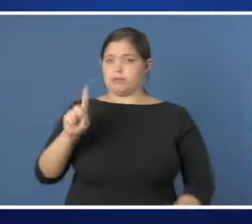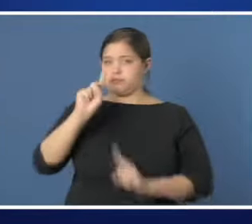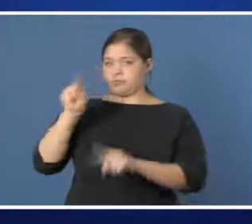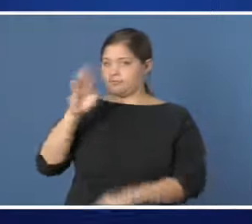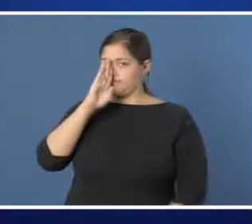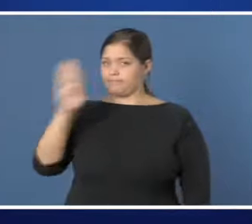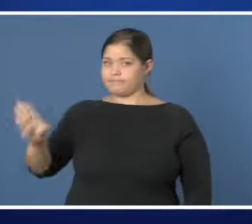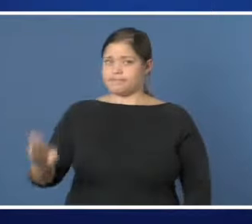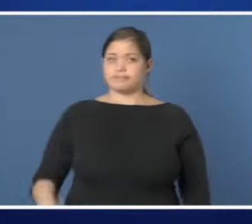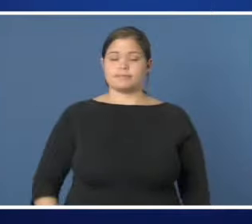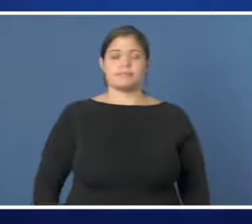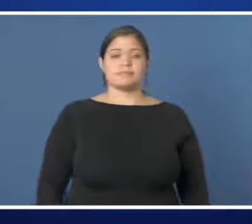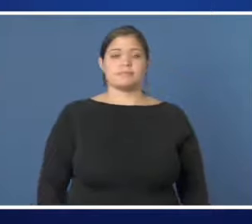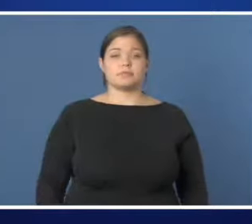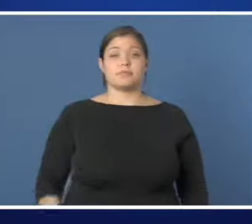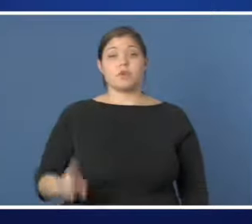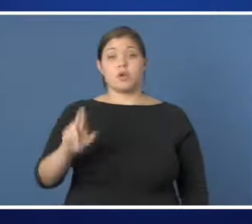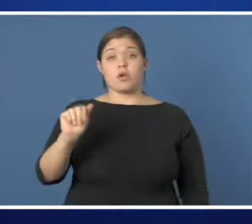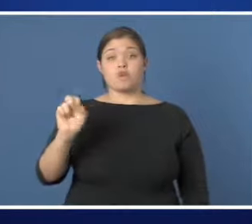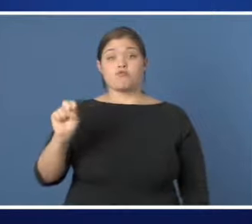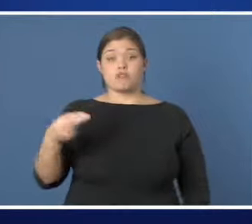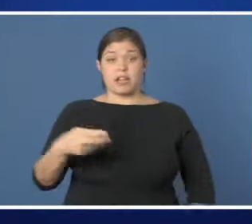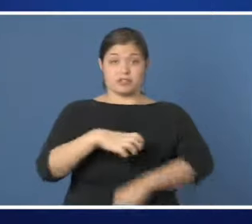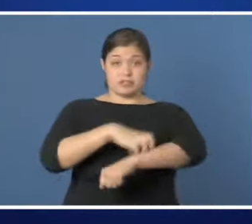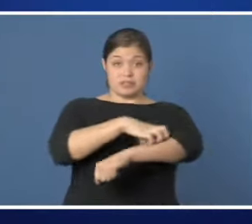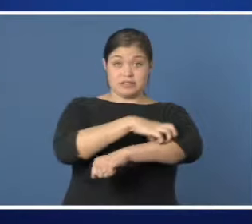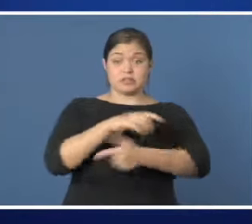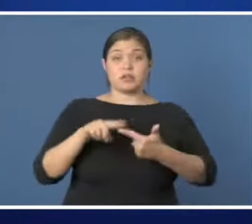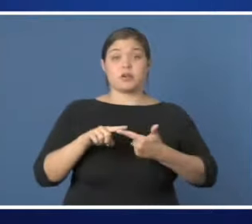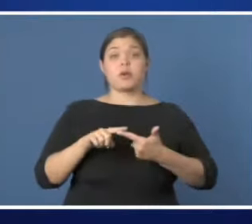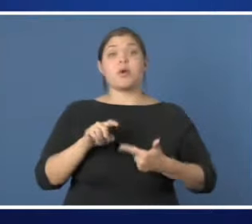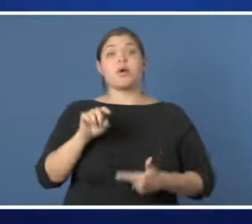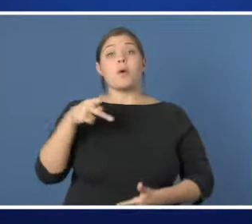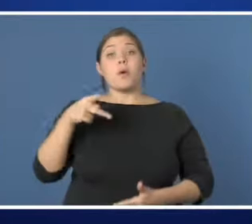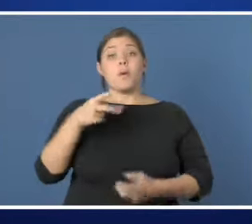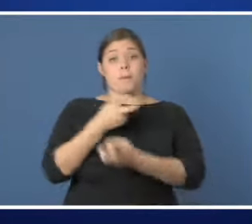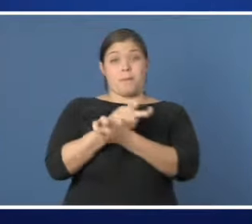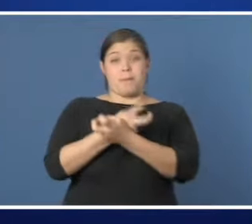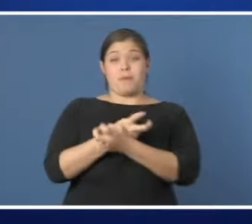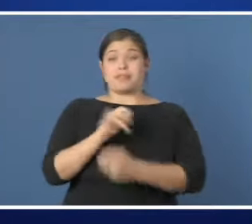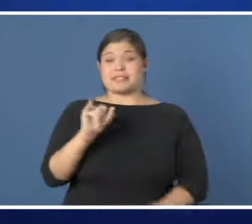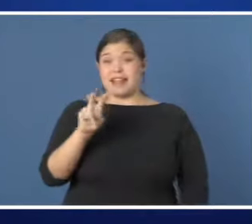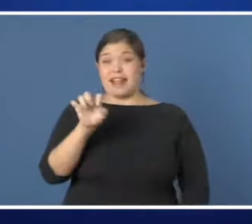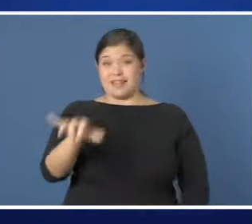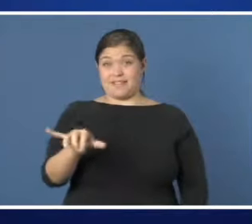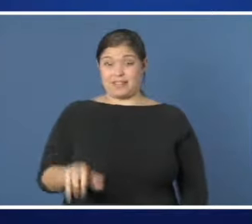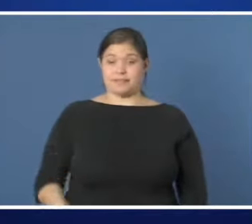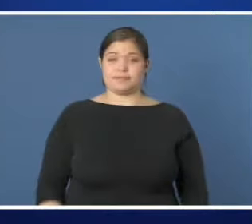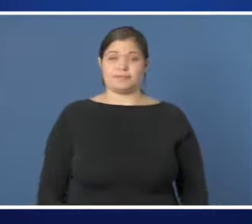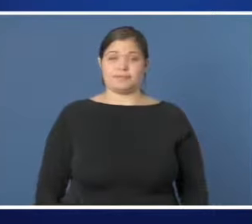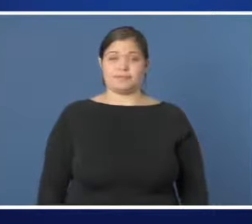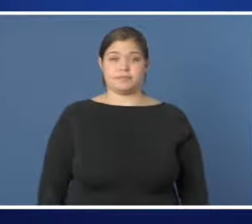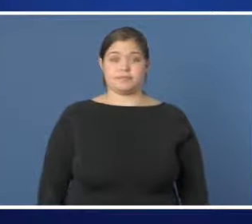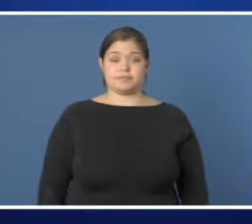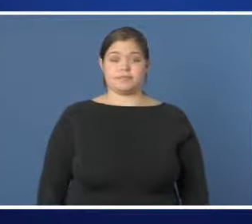or extreme swelling. Rash, poison ivy. Wash area